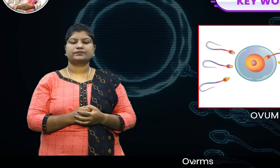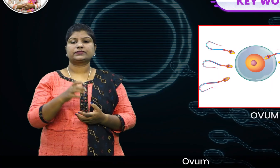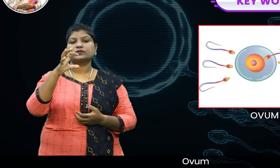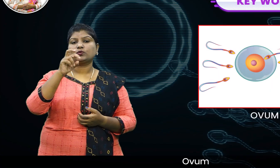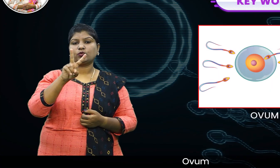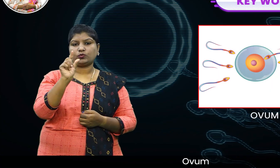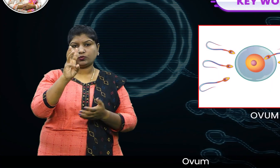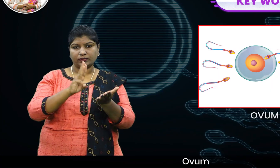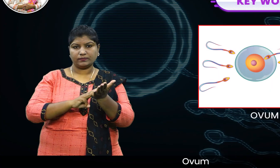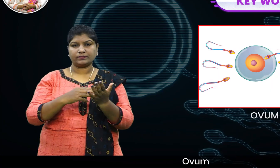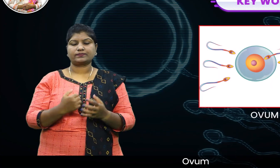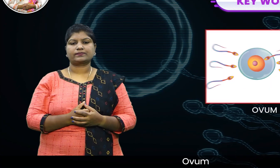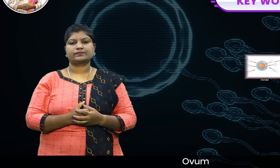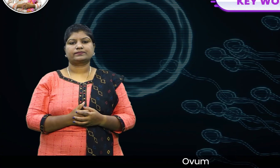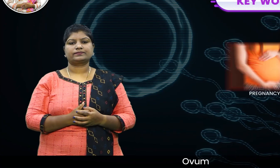ovum,